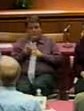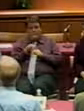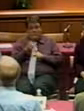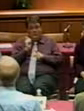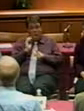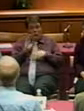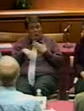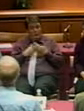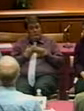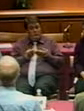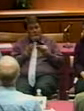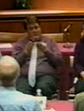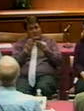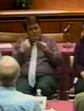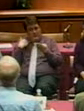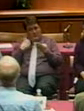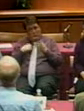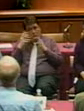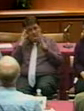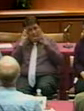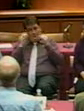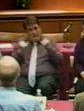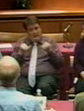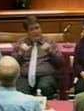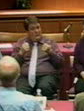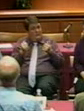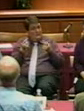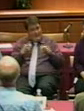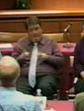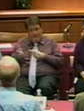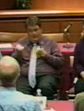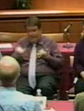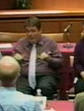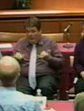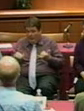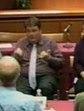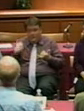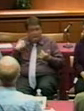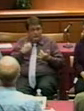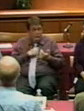with now. And so this is all happening now, and we're figuring it out now.